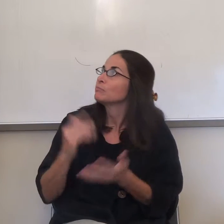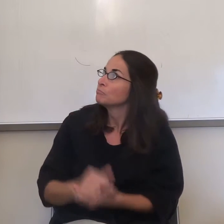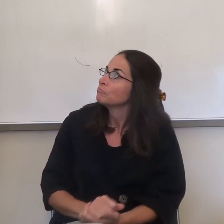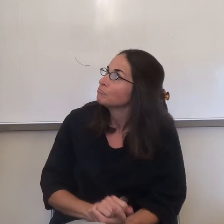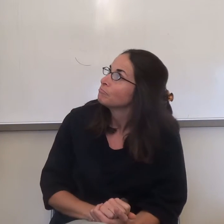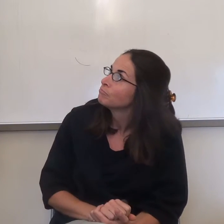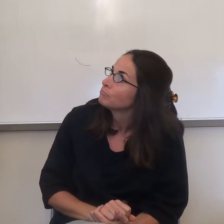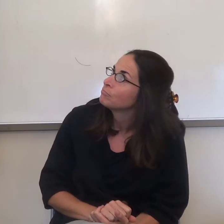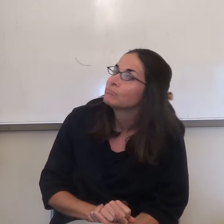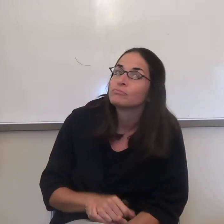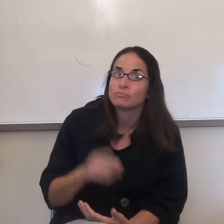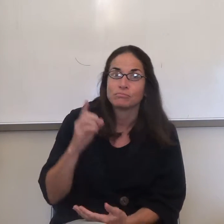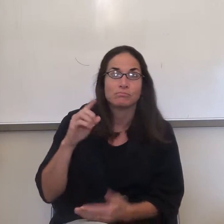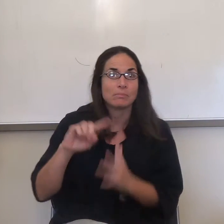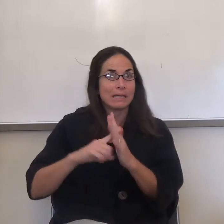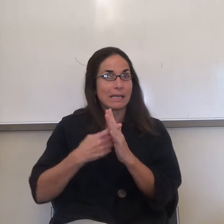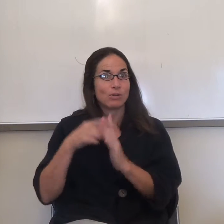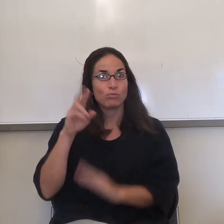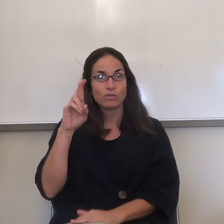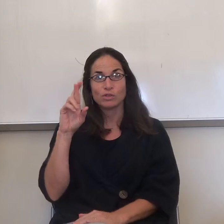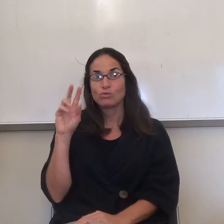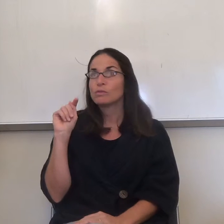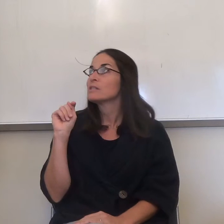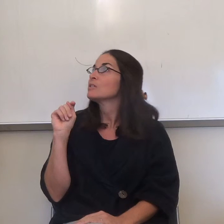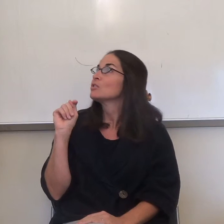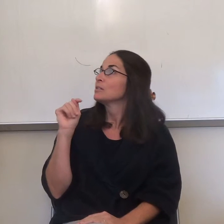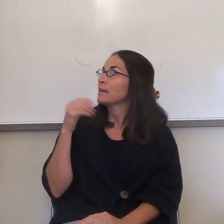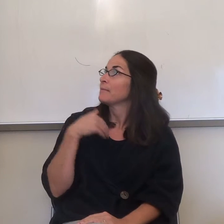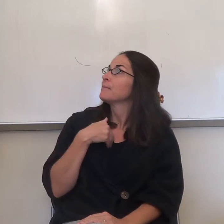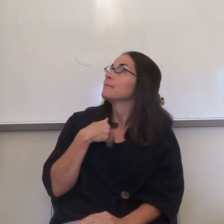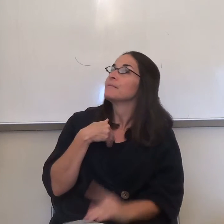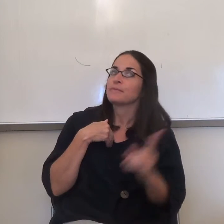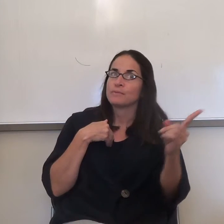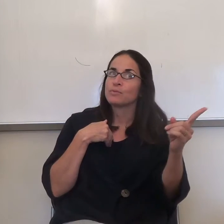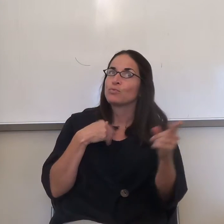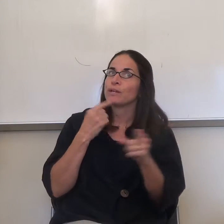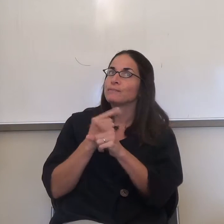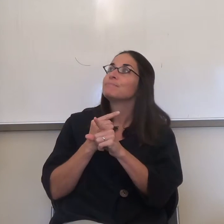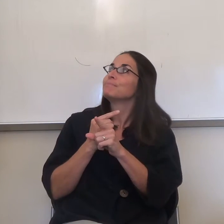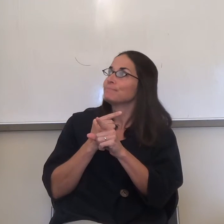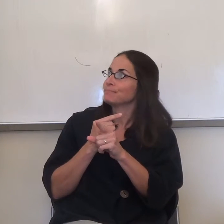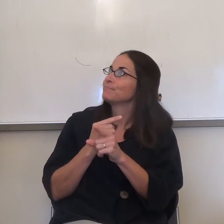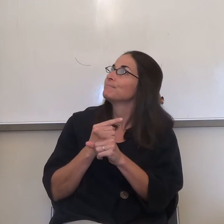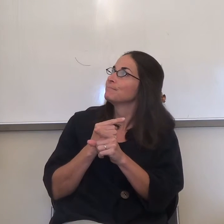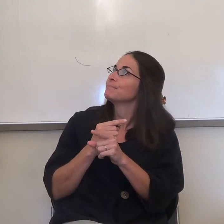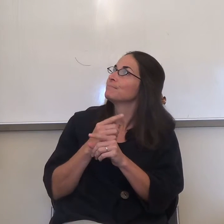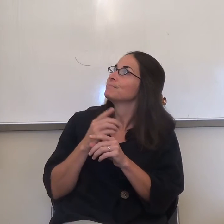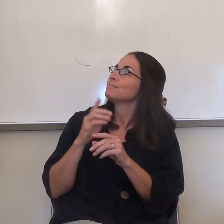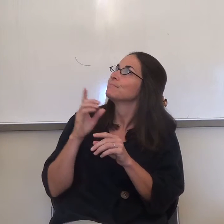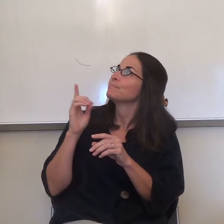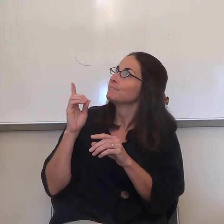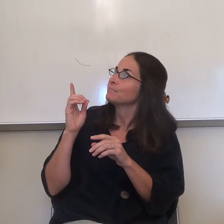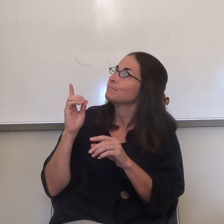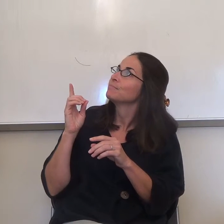a reversal transition. Good, So, yeah. and it has how